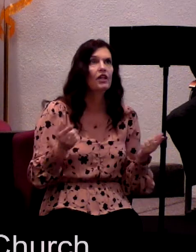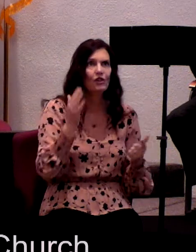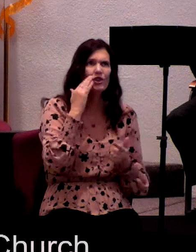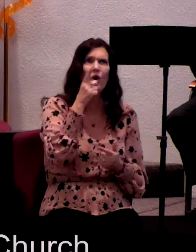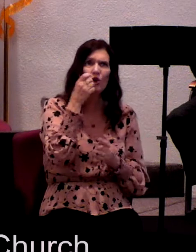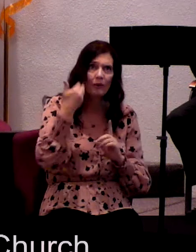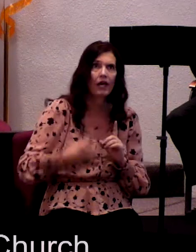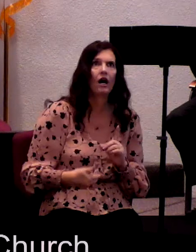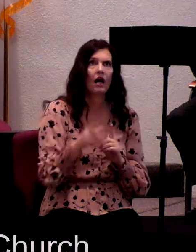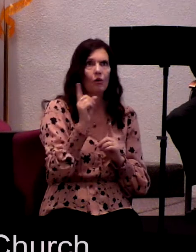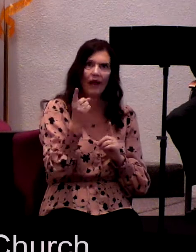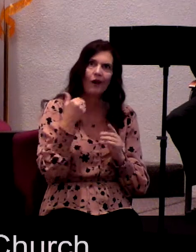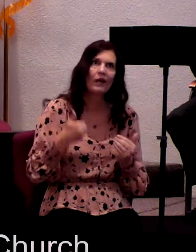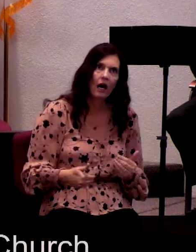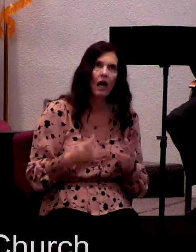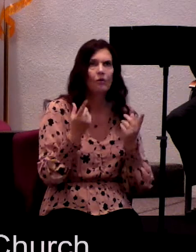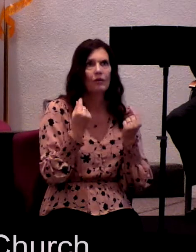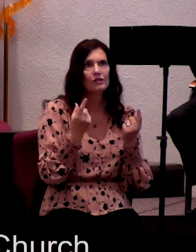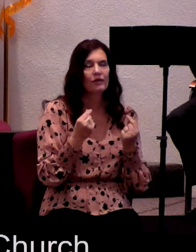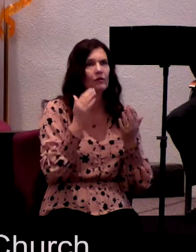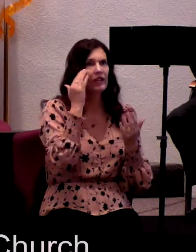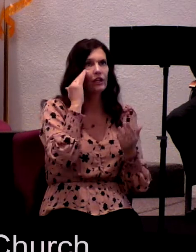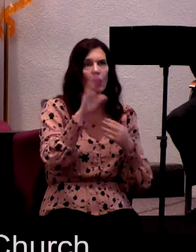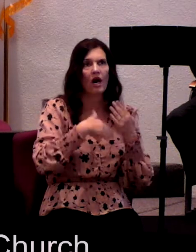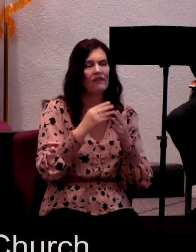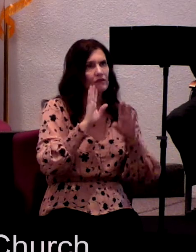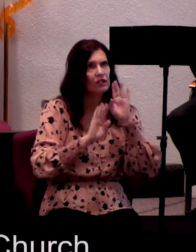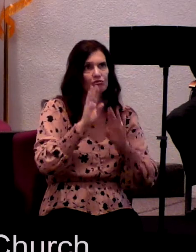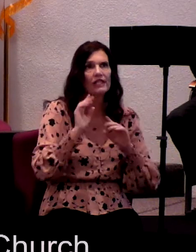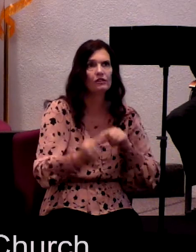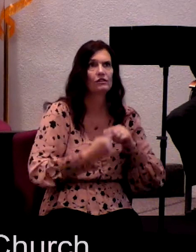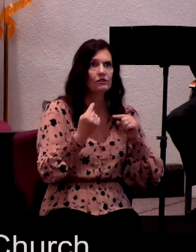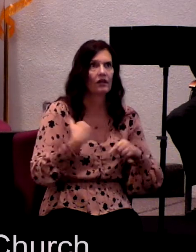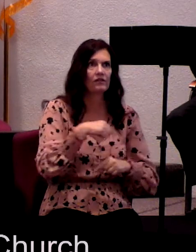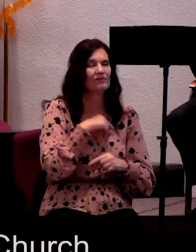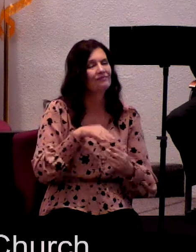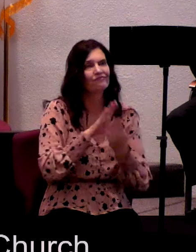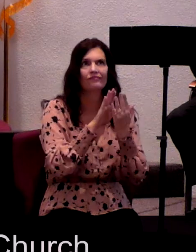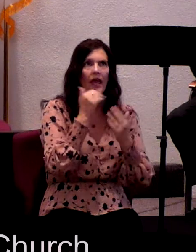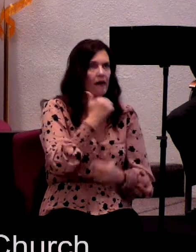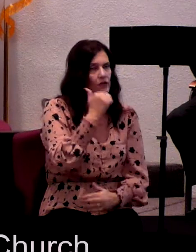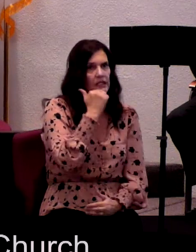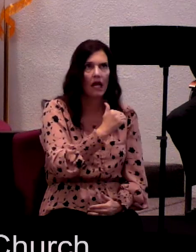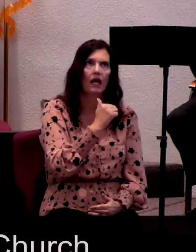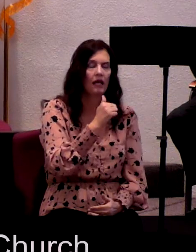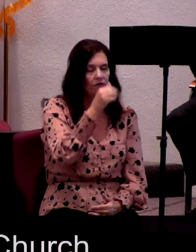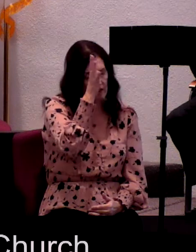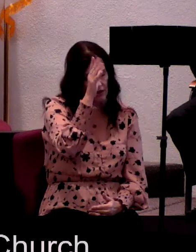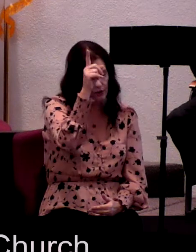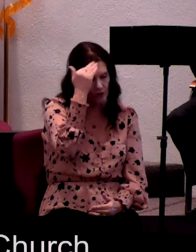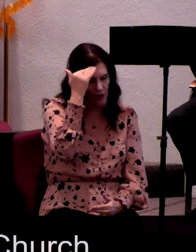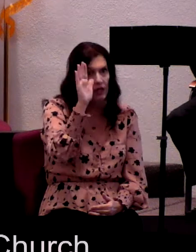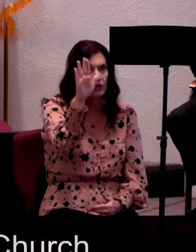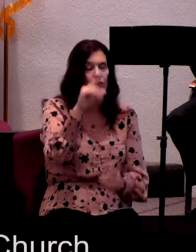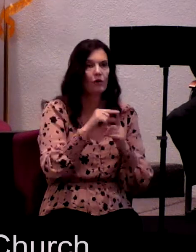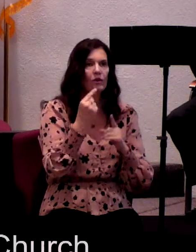know where we are. You know the frustrations and struggles that we encounter day by day. And your word says